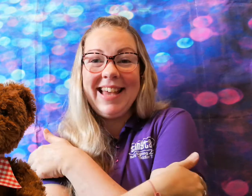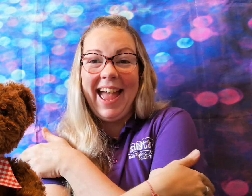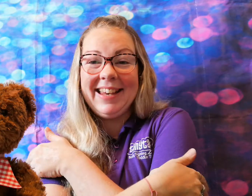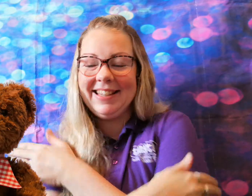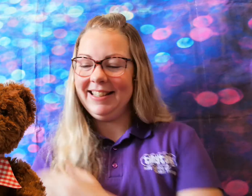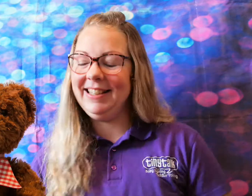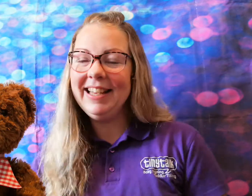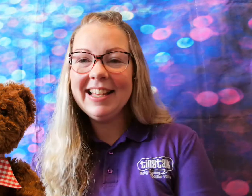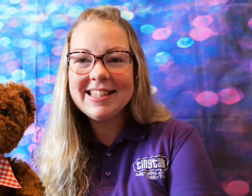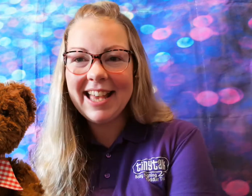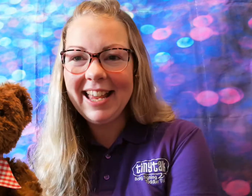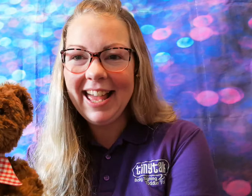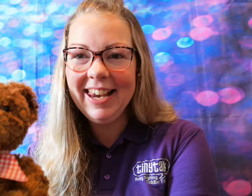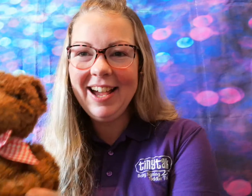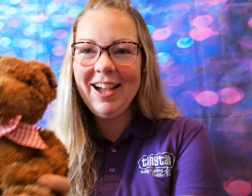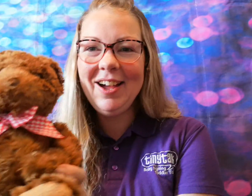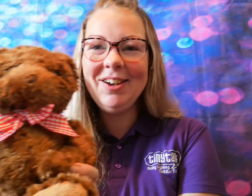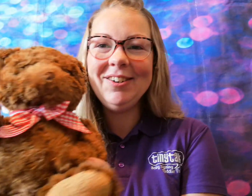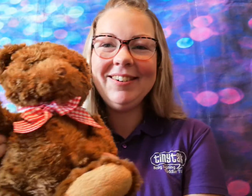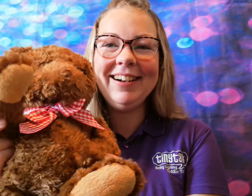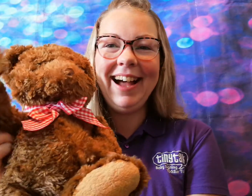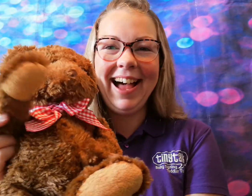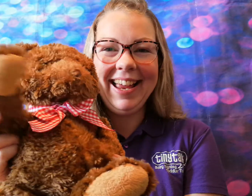Ted. Say hello. Hiya.